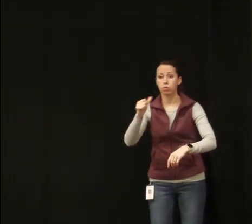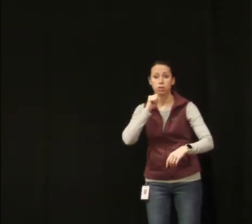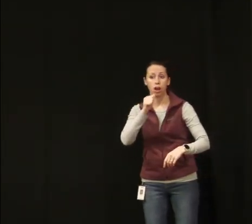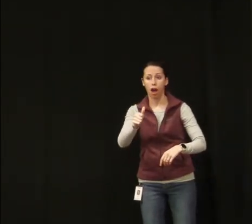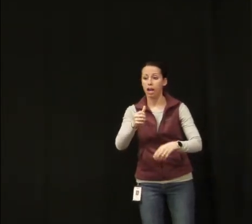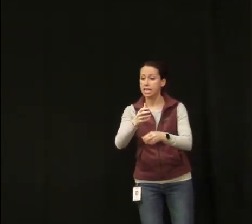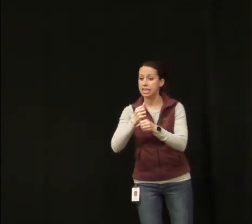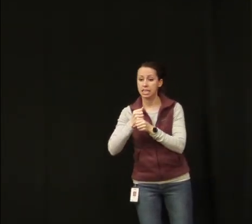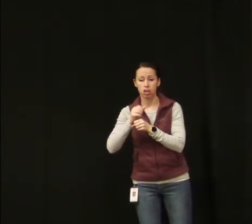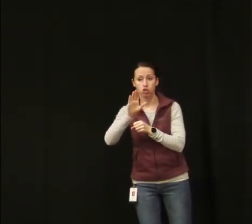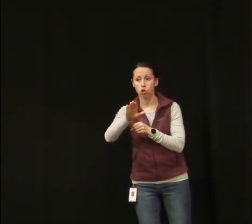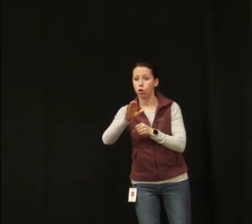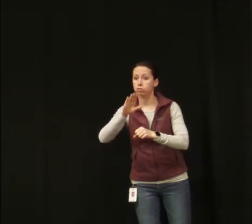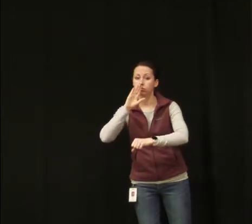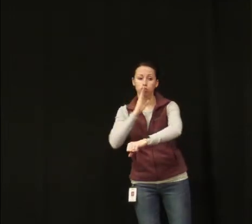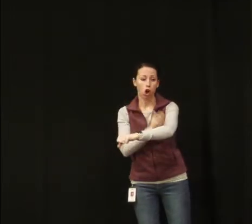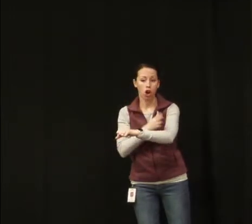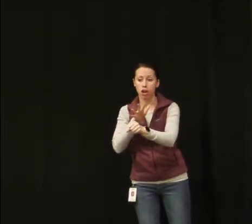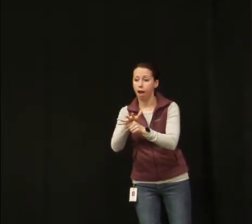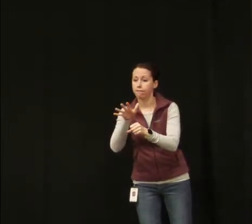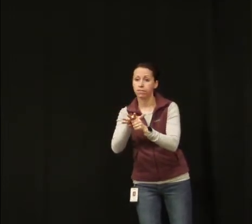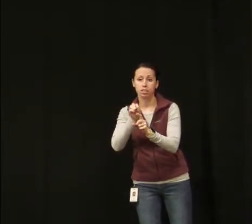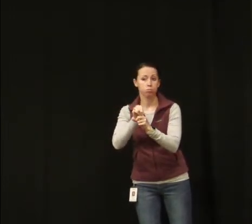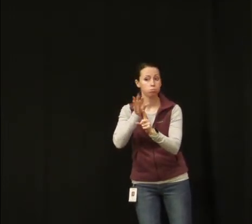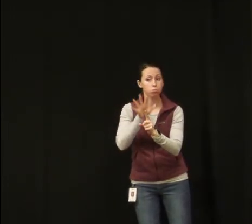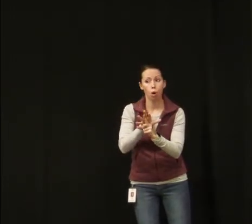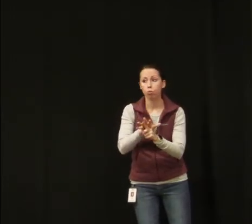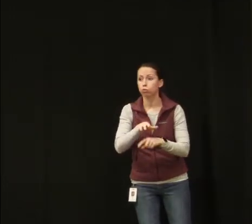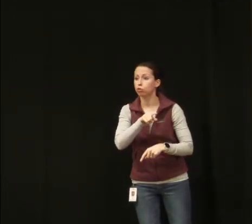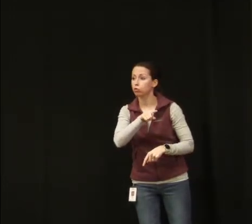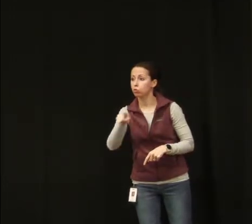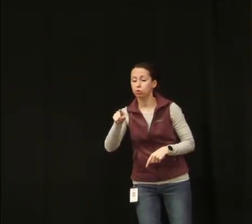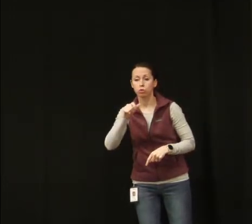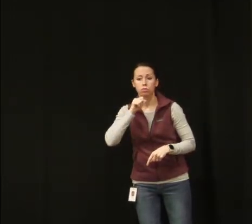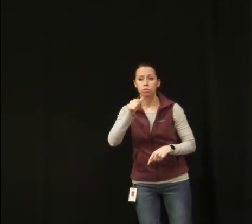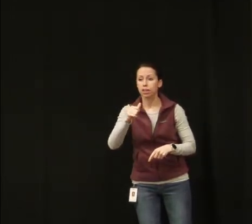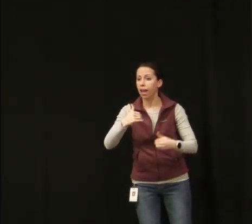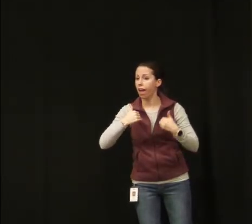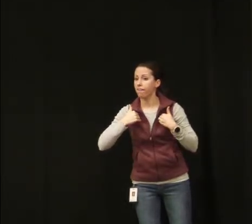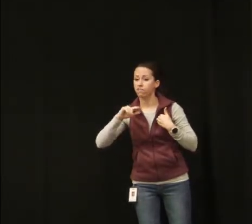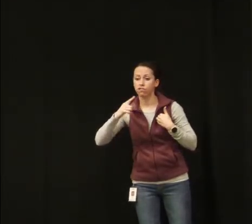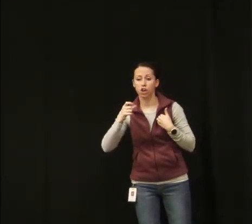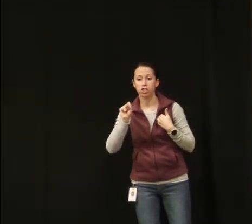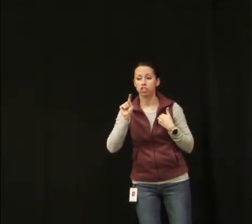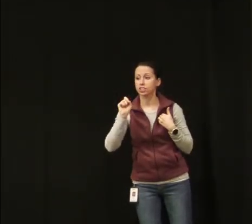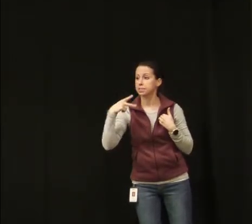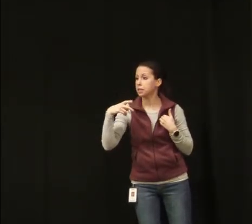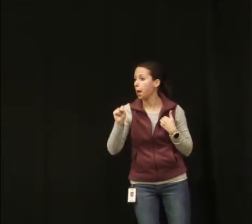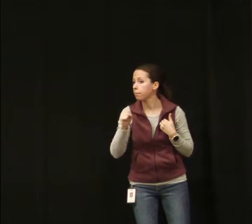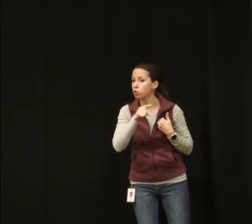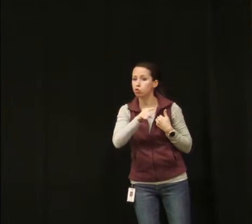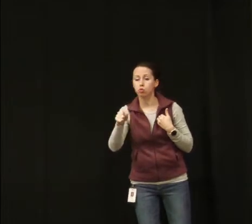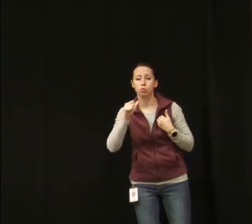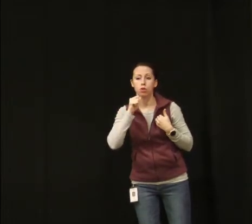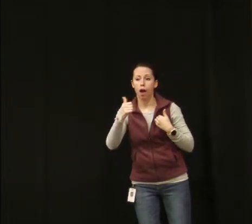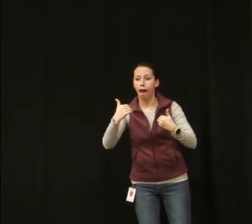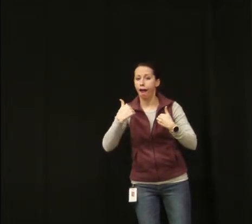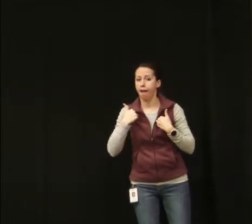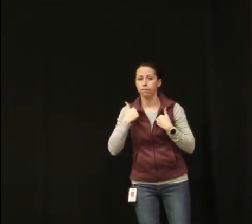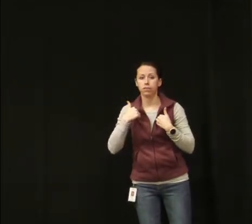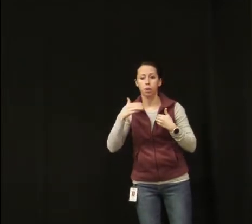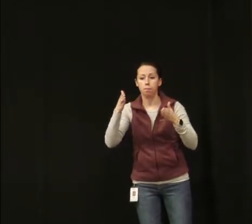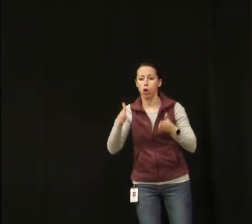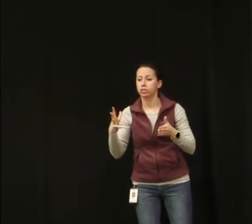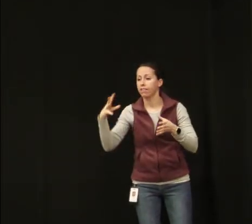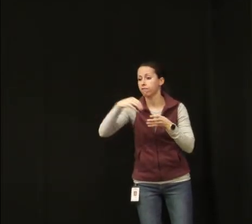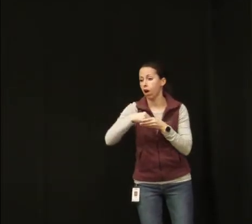get your child enough, exposure, or you didn't have first steps, or you didn't have so-and-so involved.